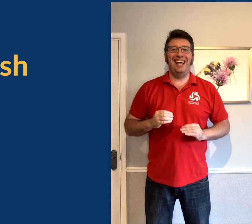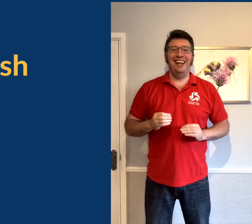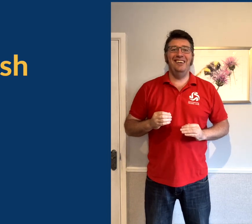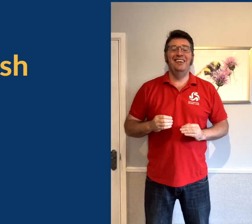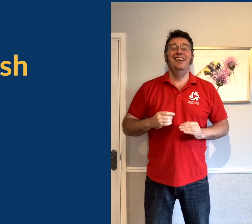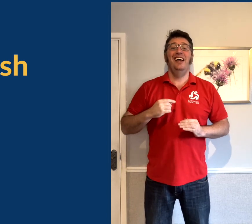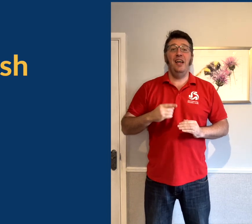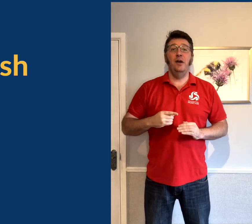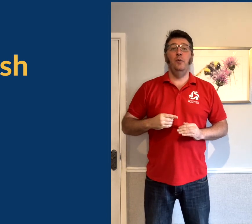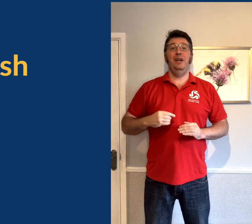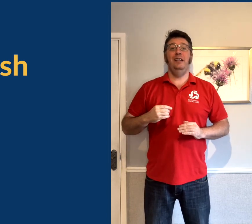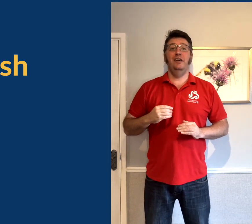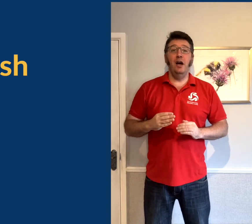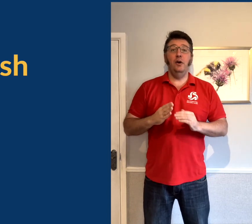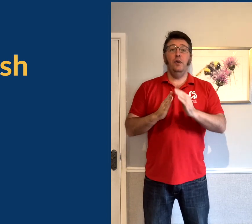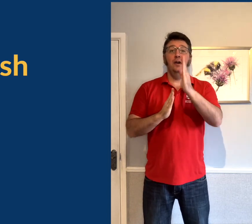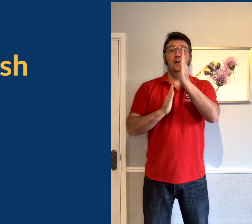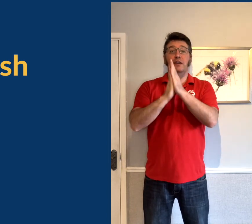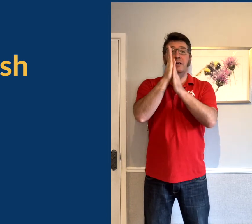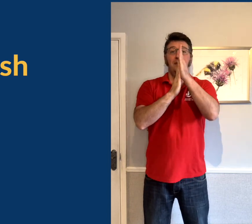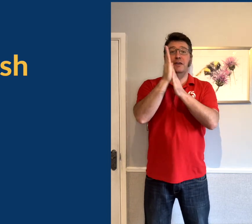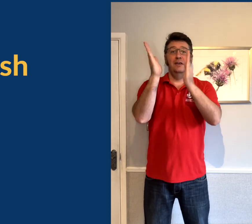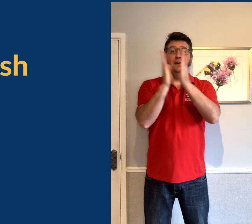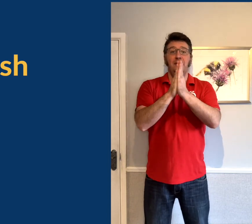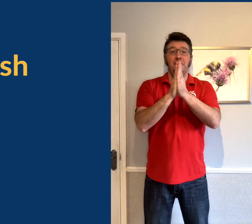Let's do it again. Here we go.